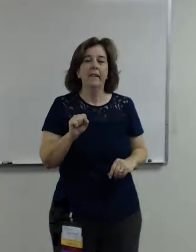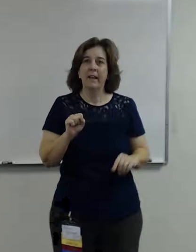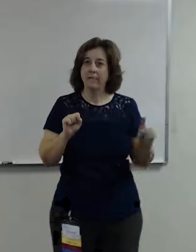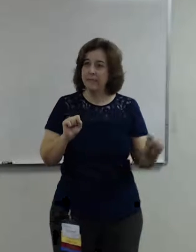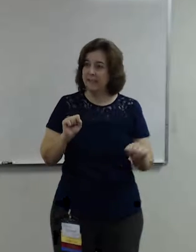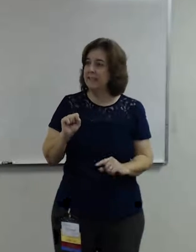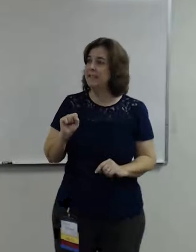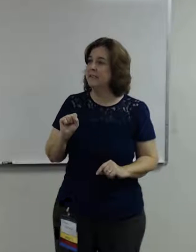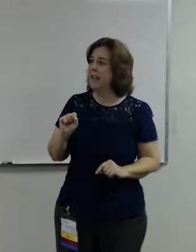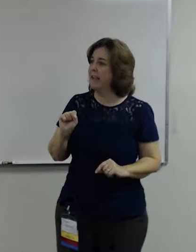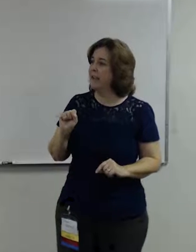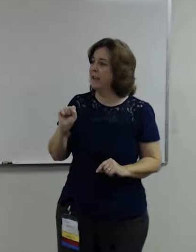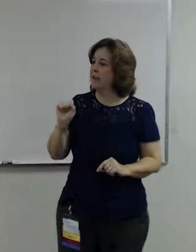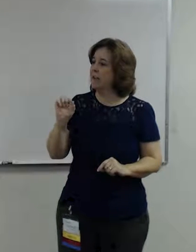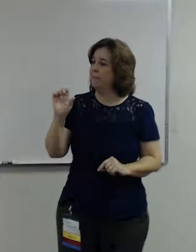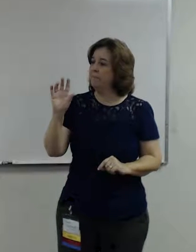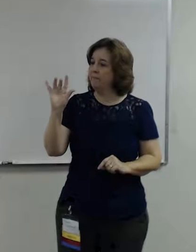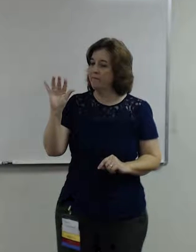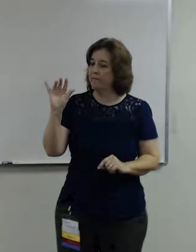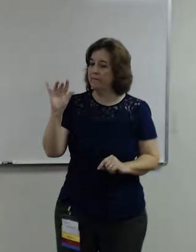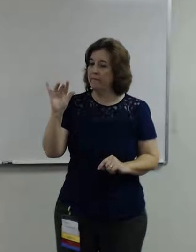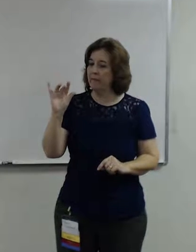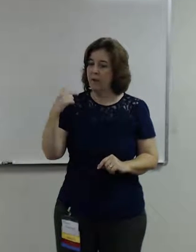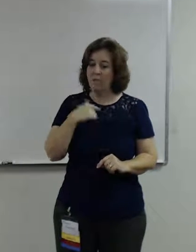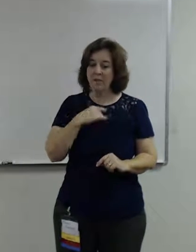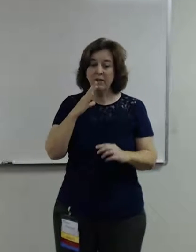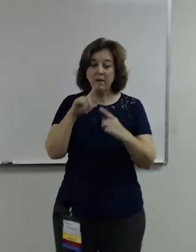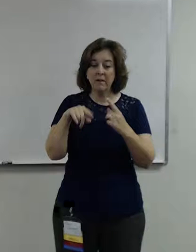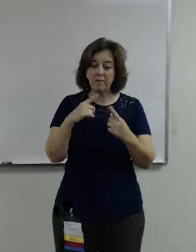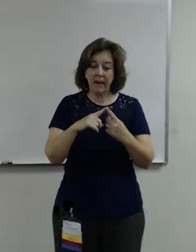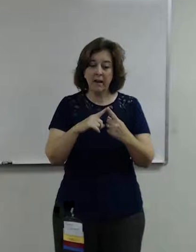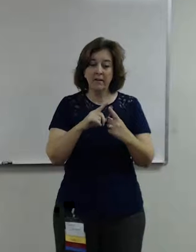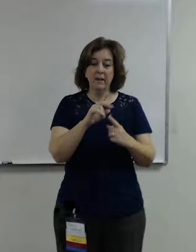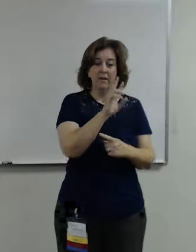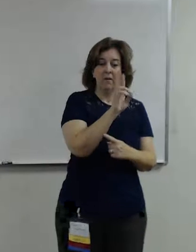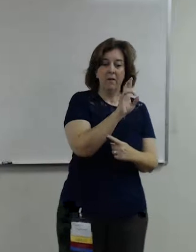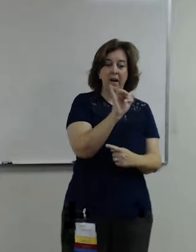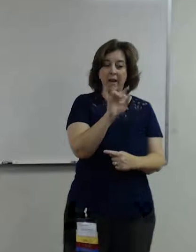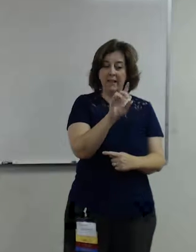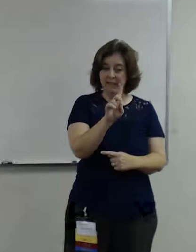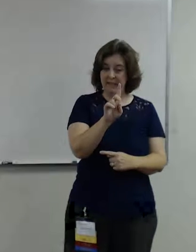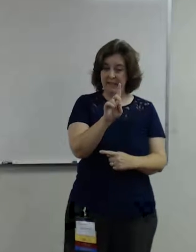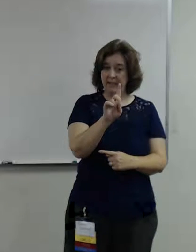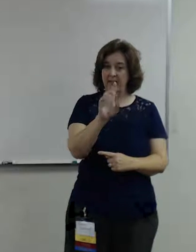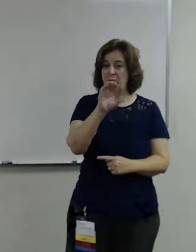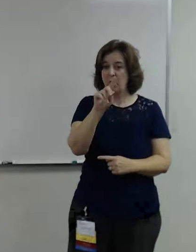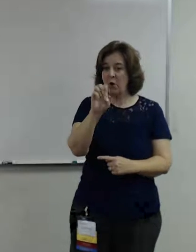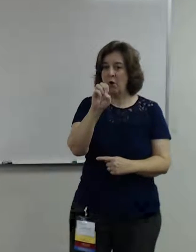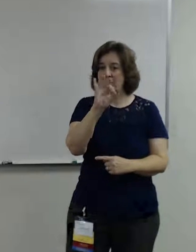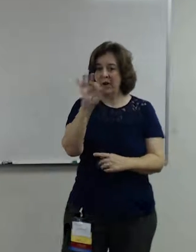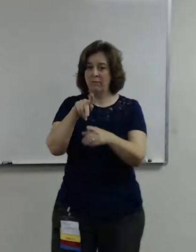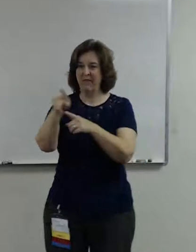I'm Francis, and we're going to talk about the RID Code of